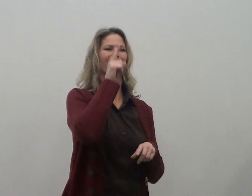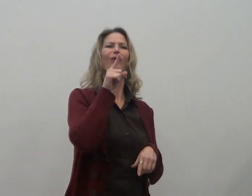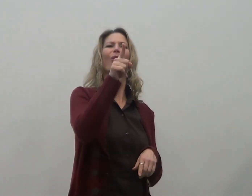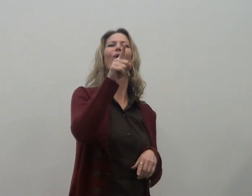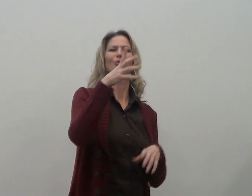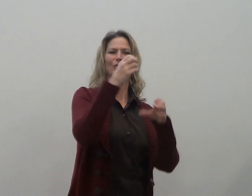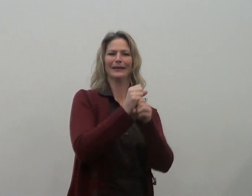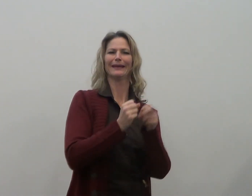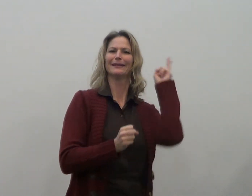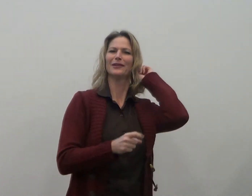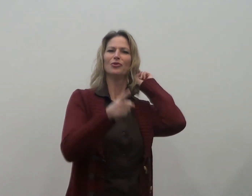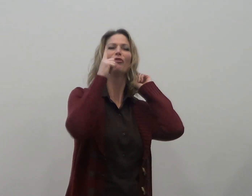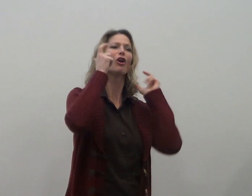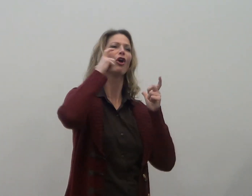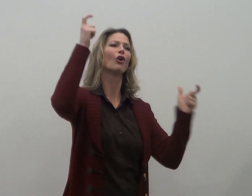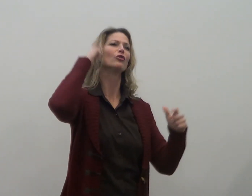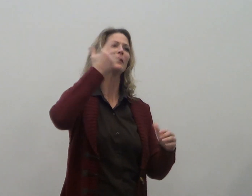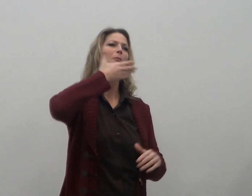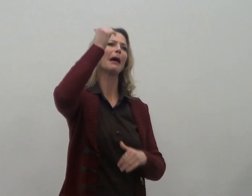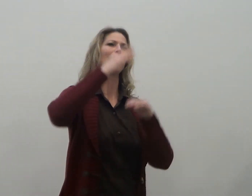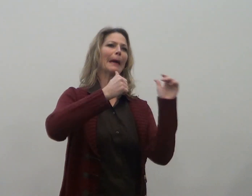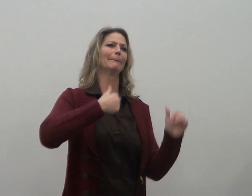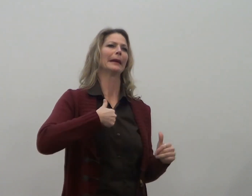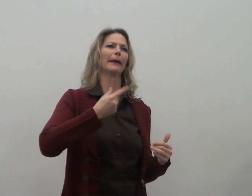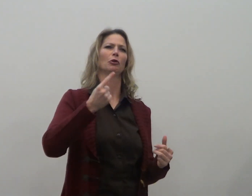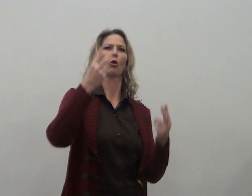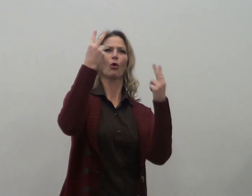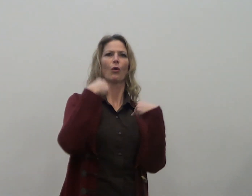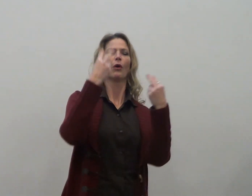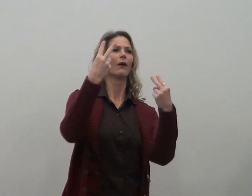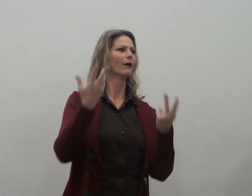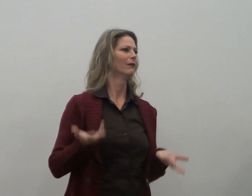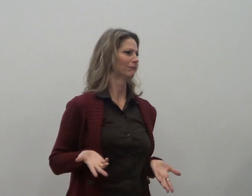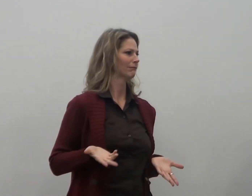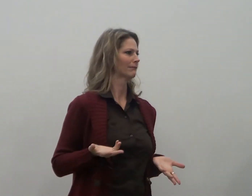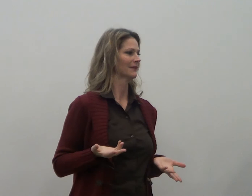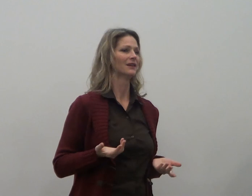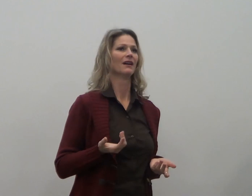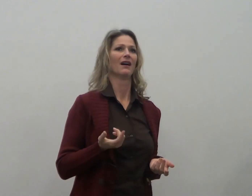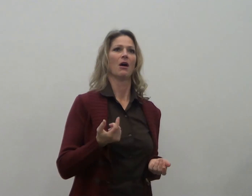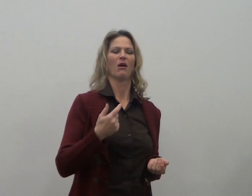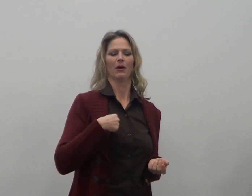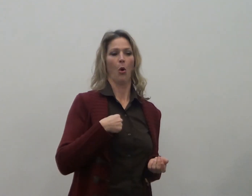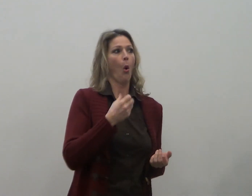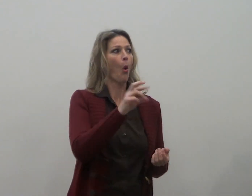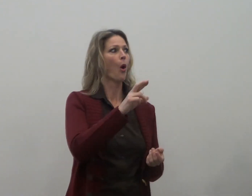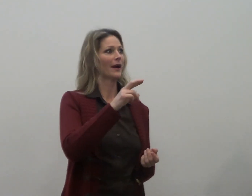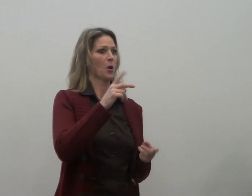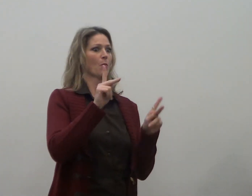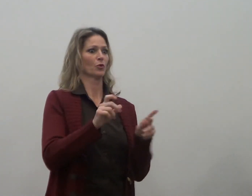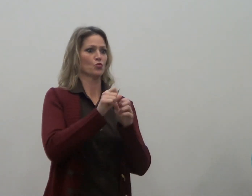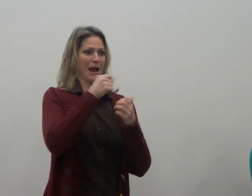culture that you were a part of. And you know, now if you decide to not be a part of that anymore, they really see that as really